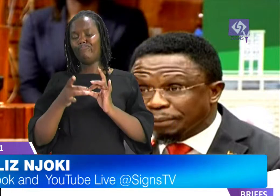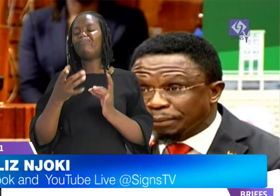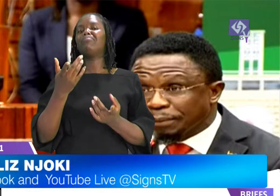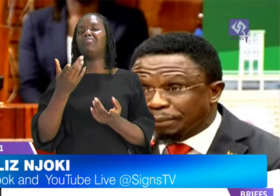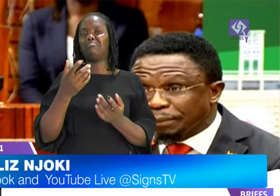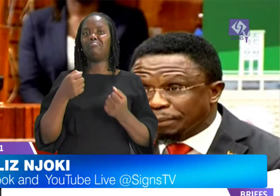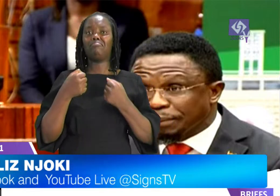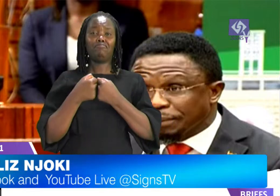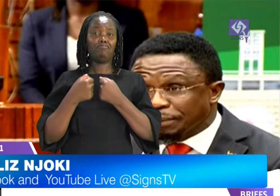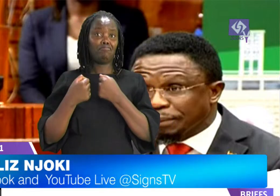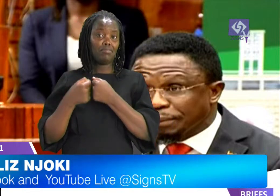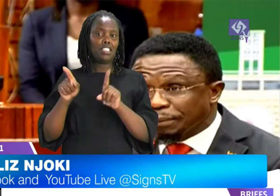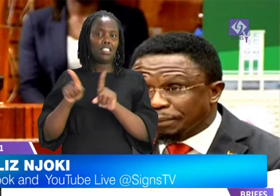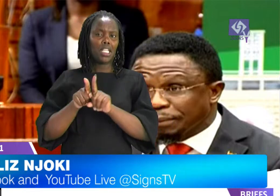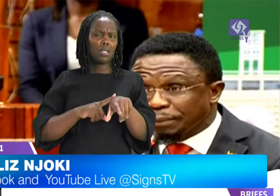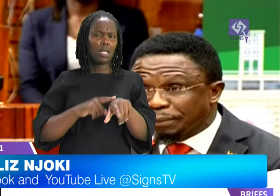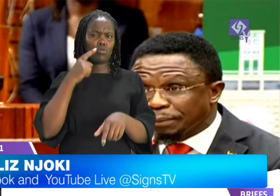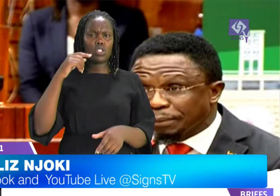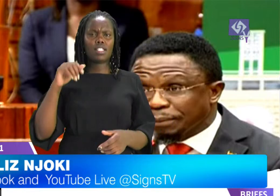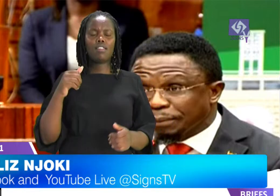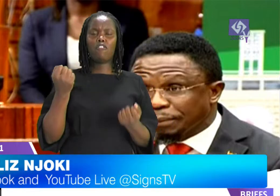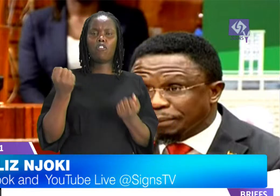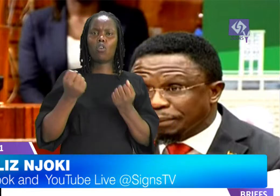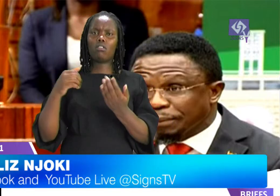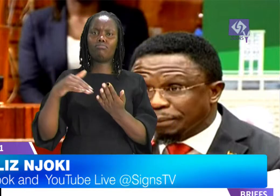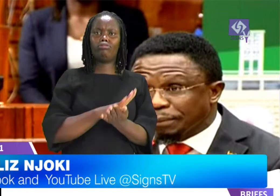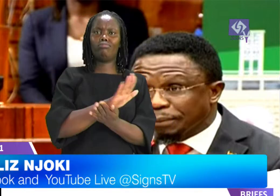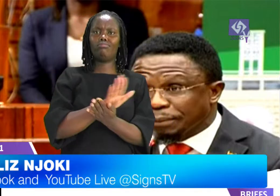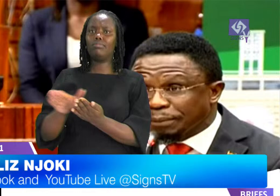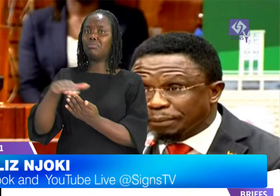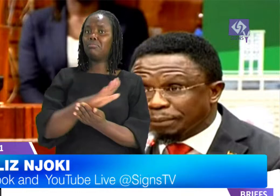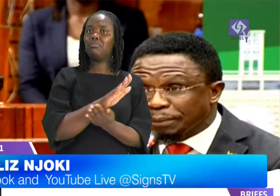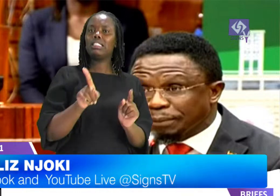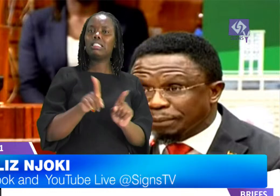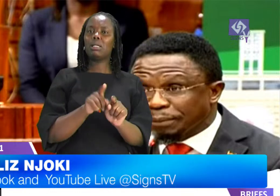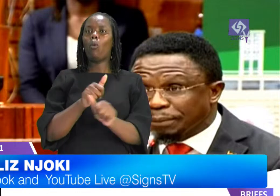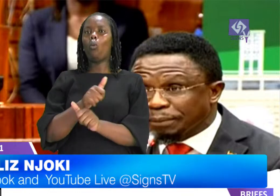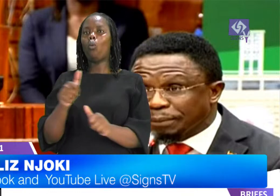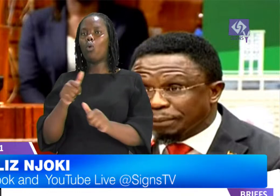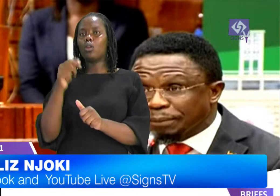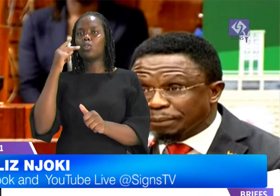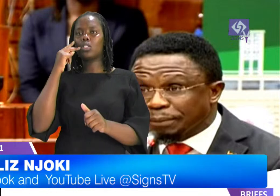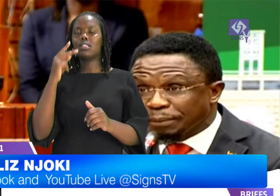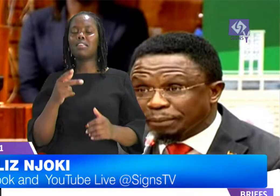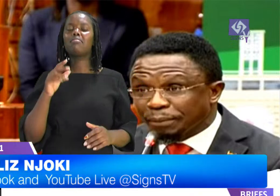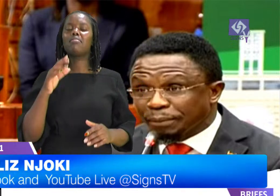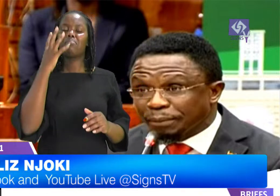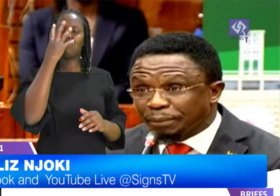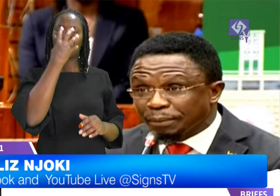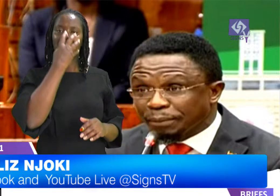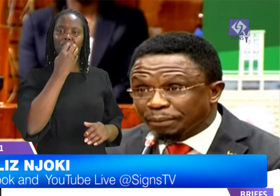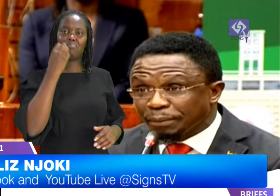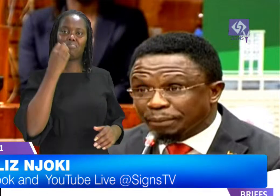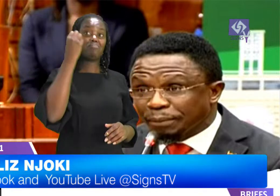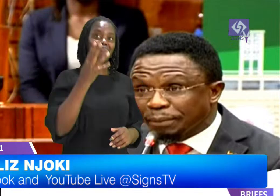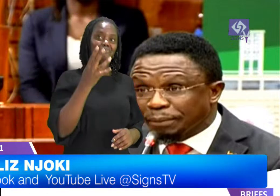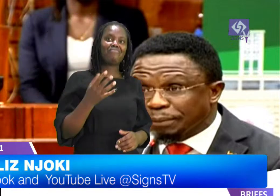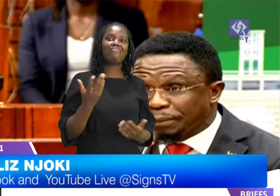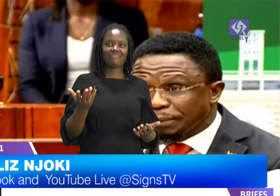this year's Paris Olympic Games, the WRC Safari Rally, as well as the